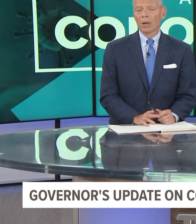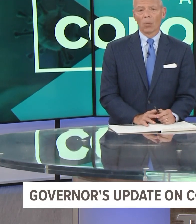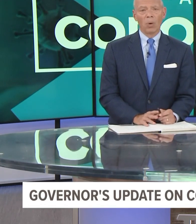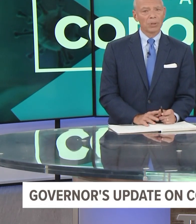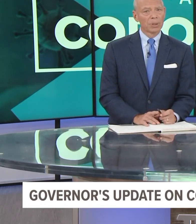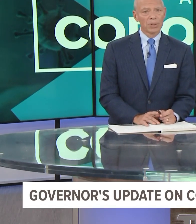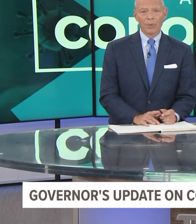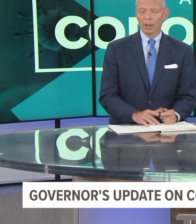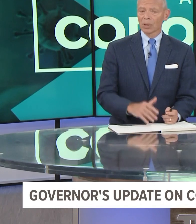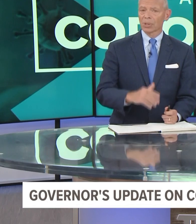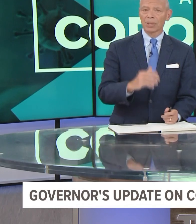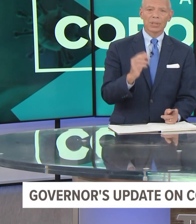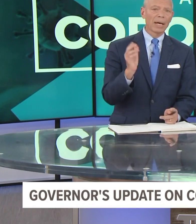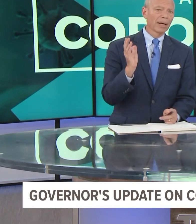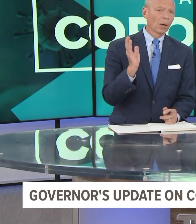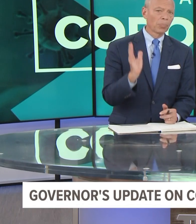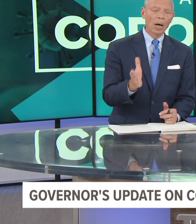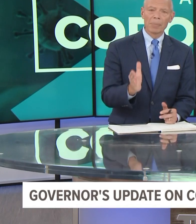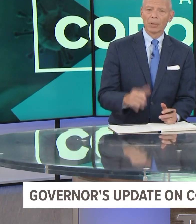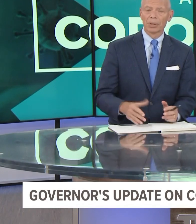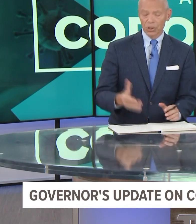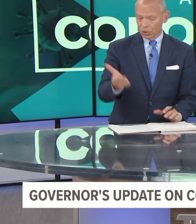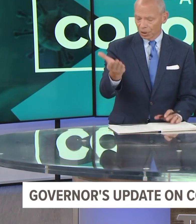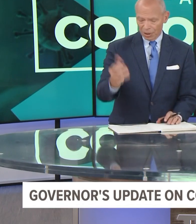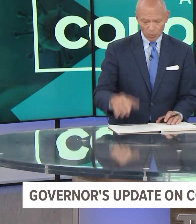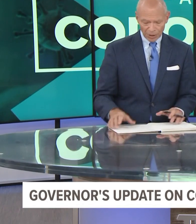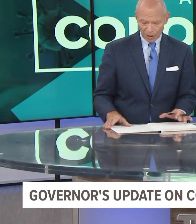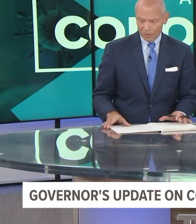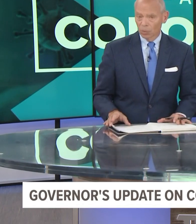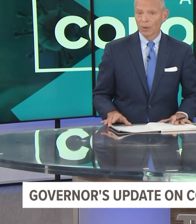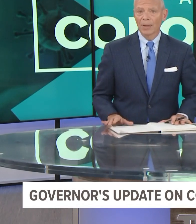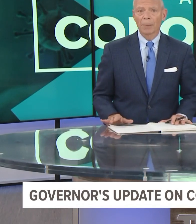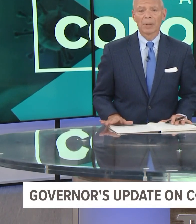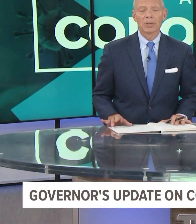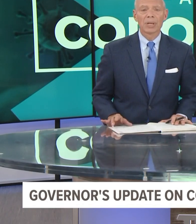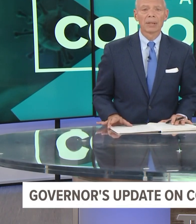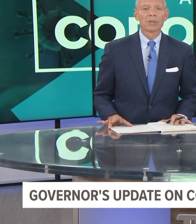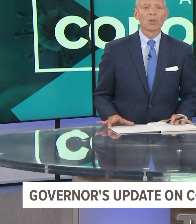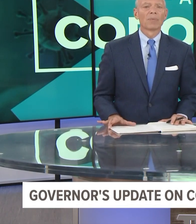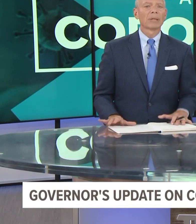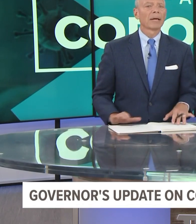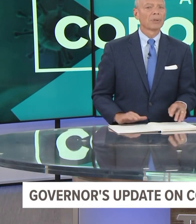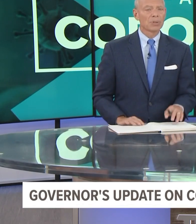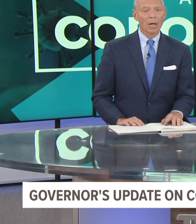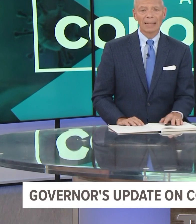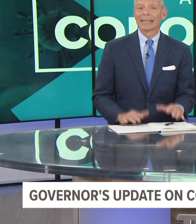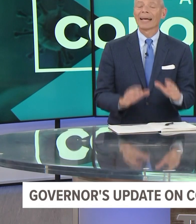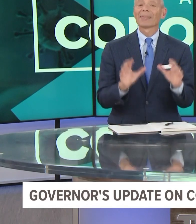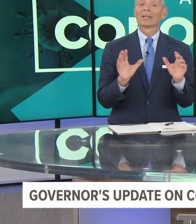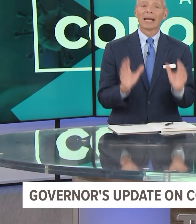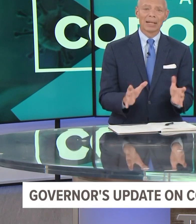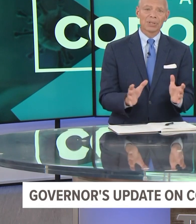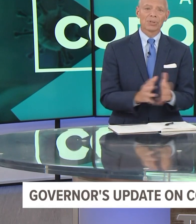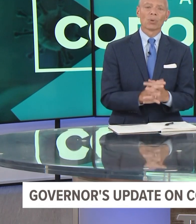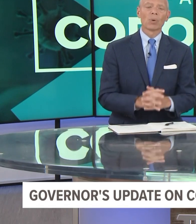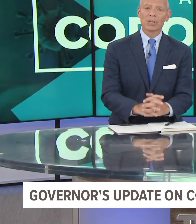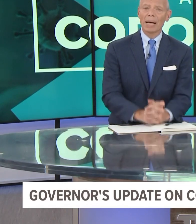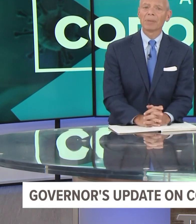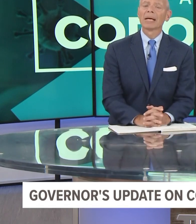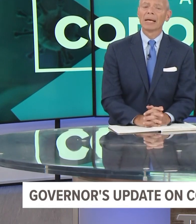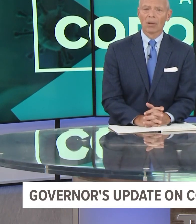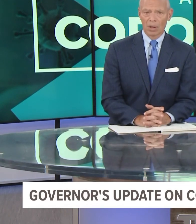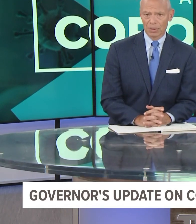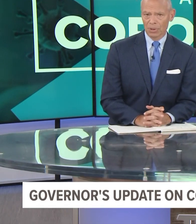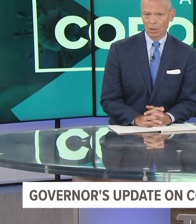are watching this very closely. It's getting our primary attention. It did with the governor. And with that being said, let's go over to Nathan Scott and get the latest as to what's happening